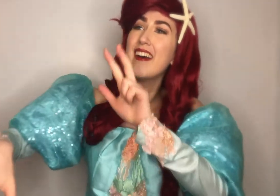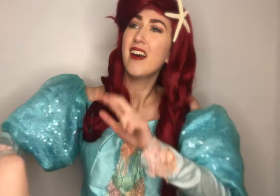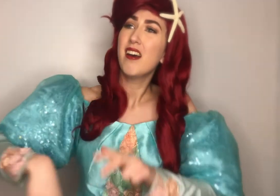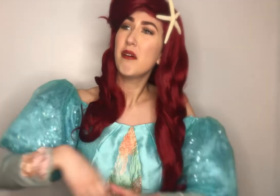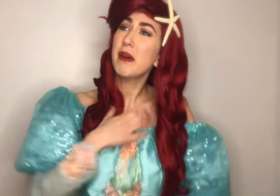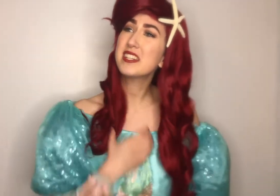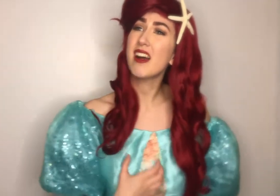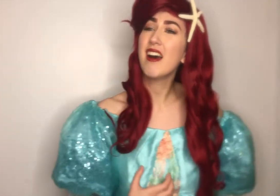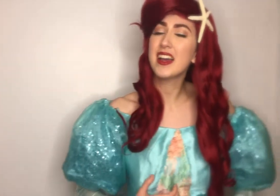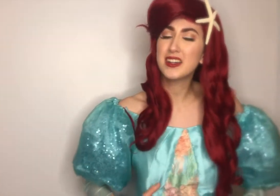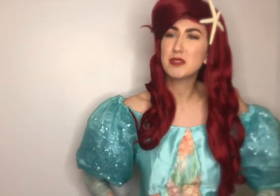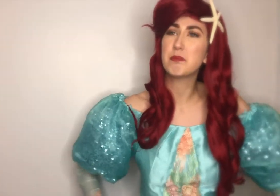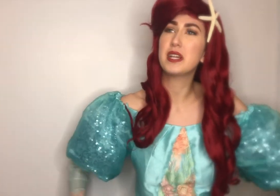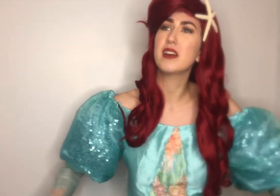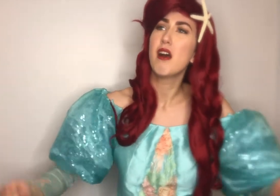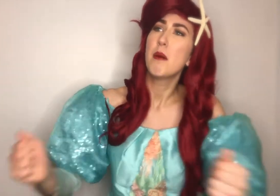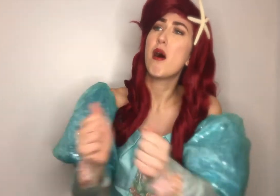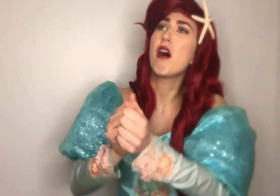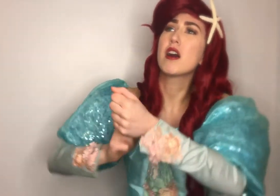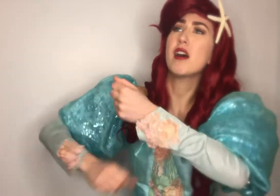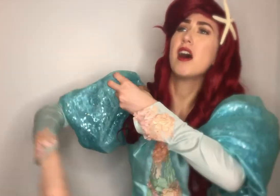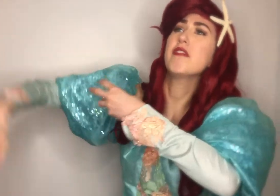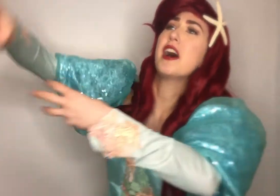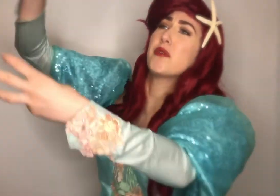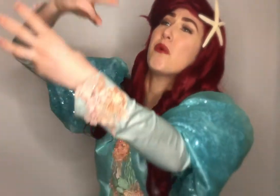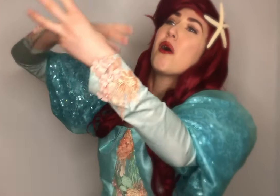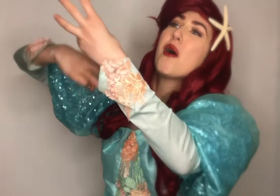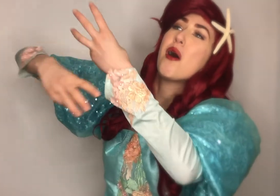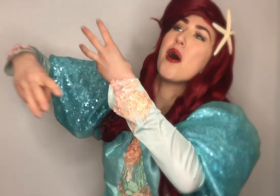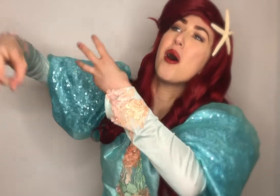Wish I could be part of that world.